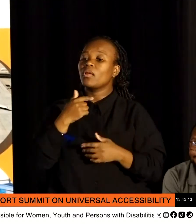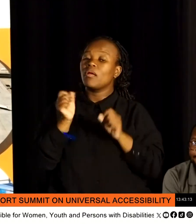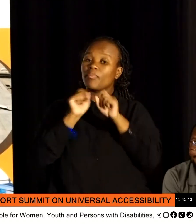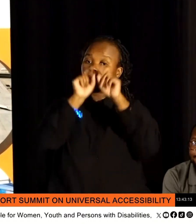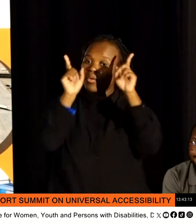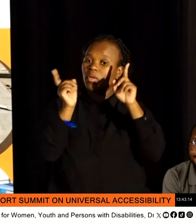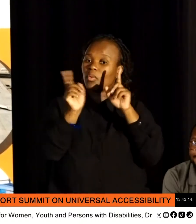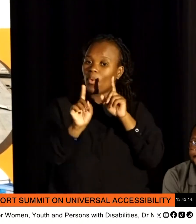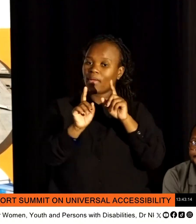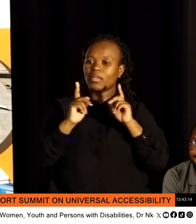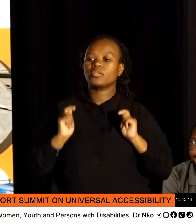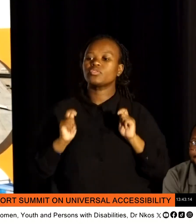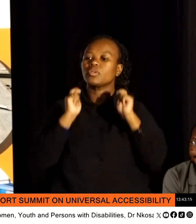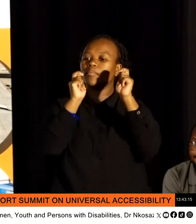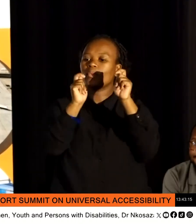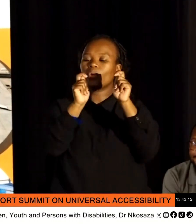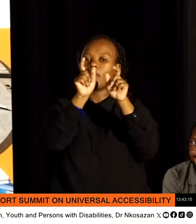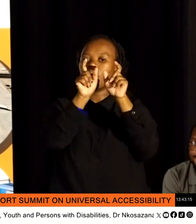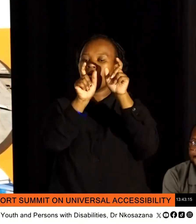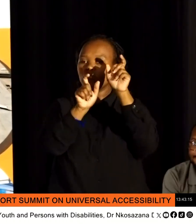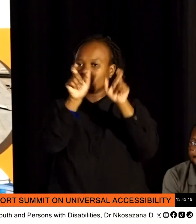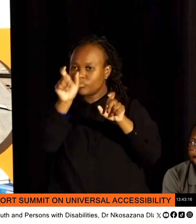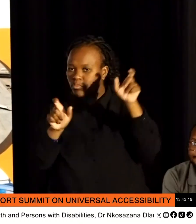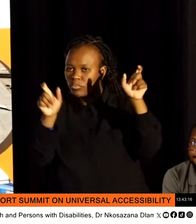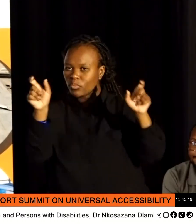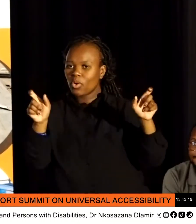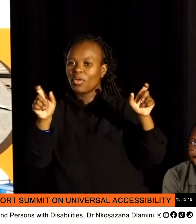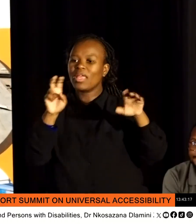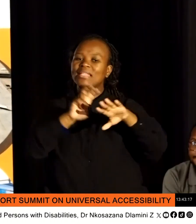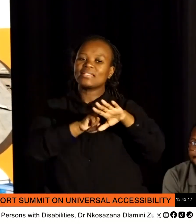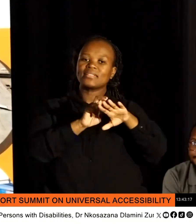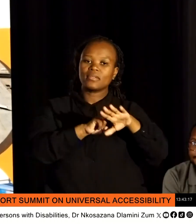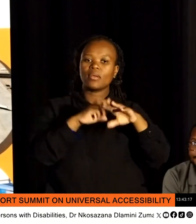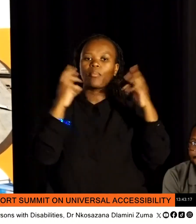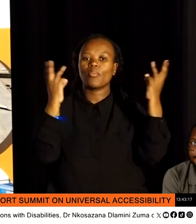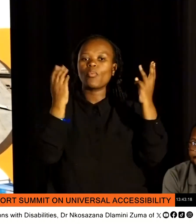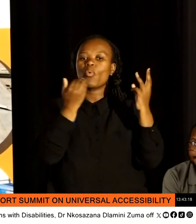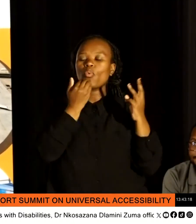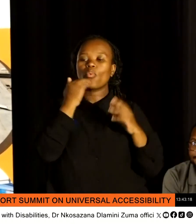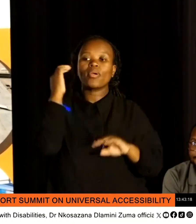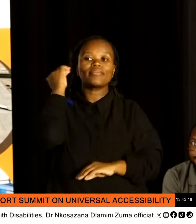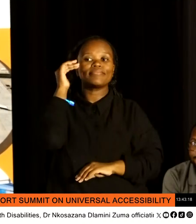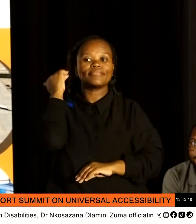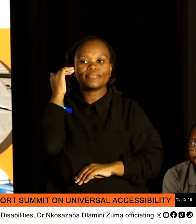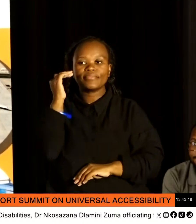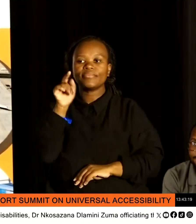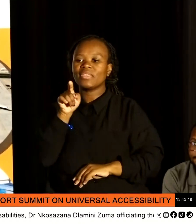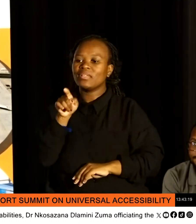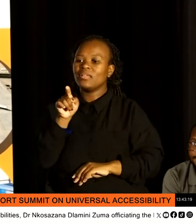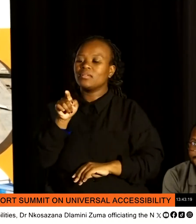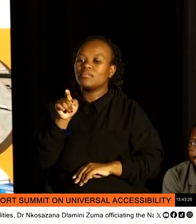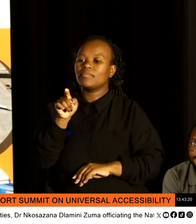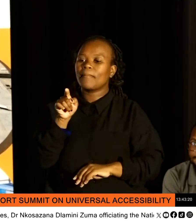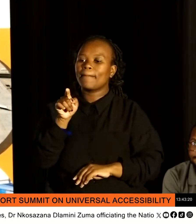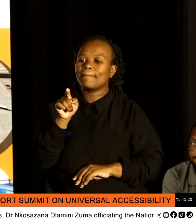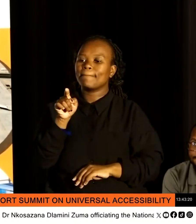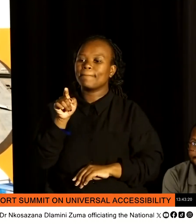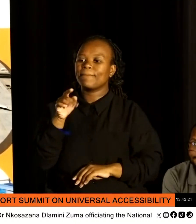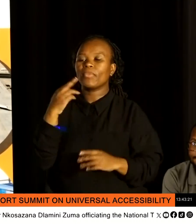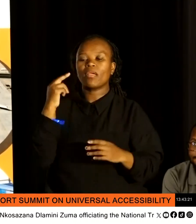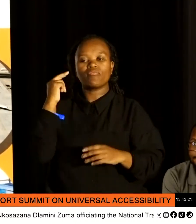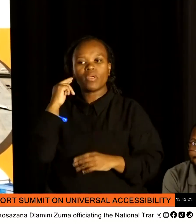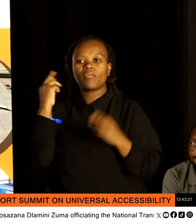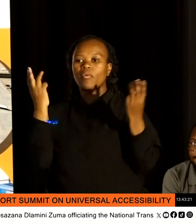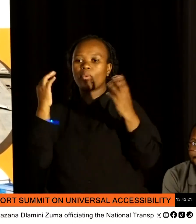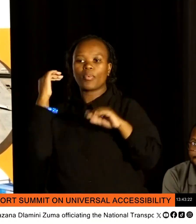awareness among transport personnel regarding the needs of persons with hearing impairments, these pose significant barriers